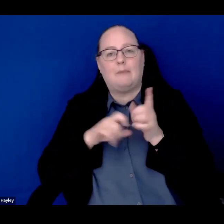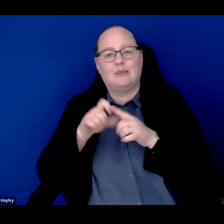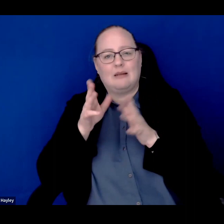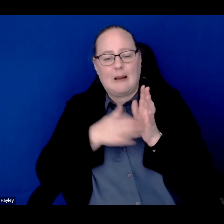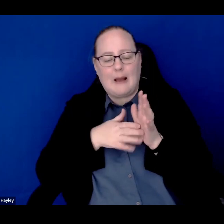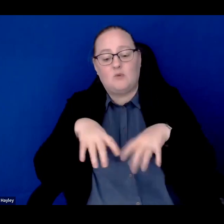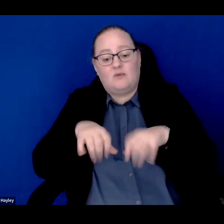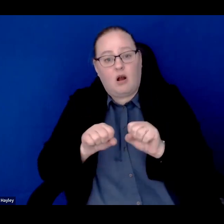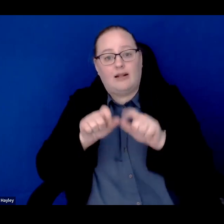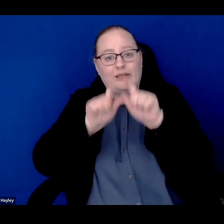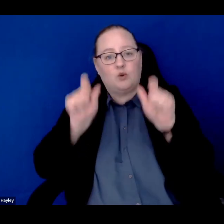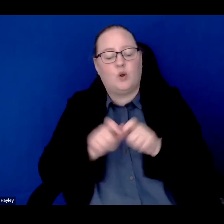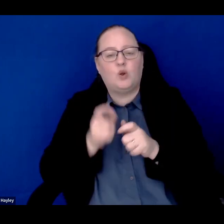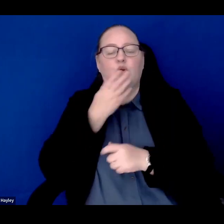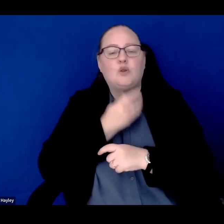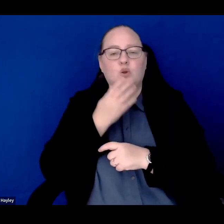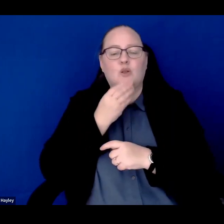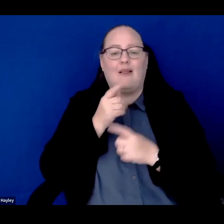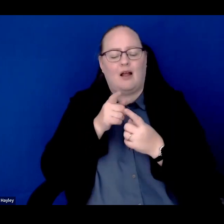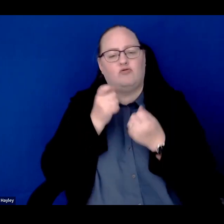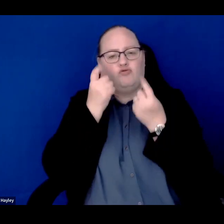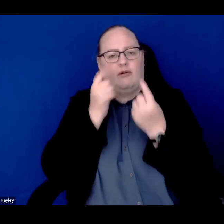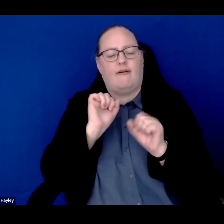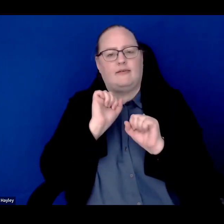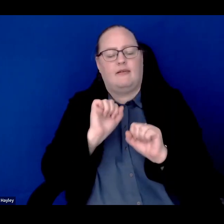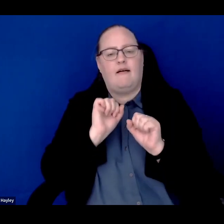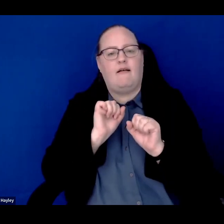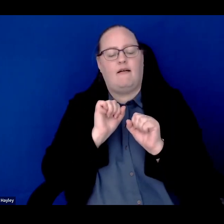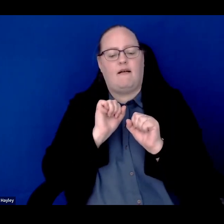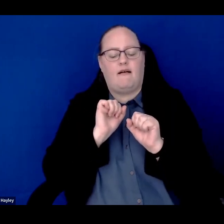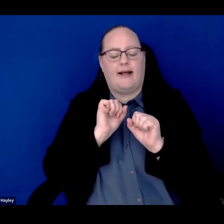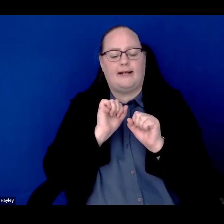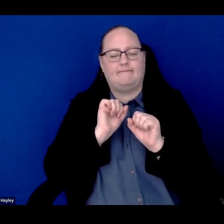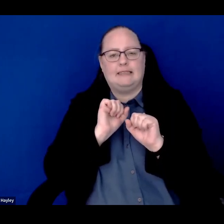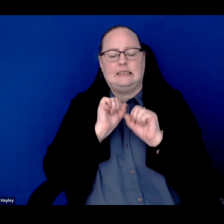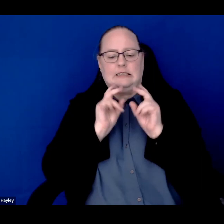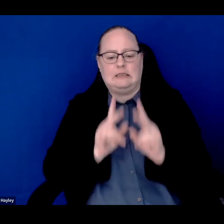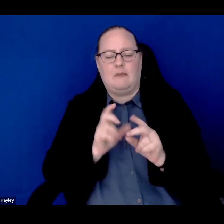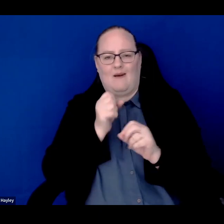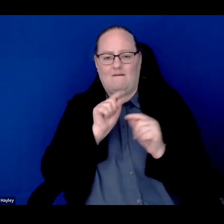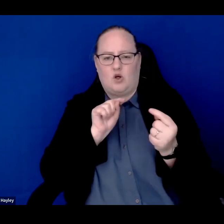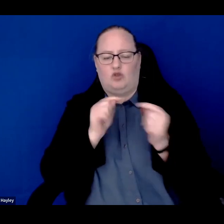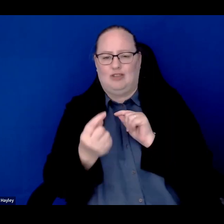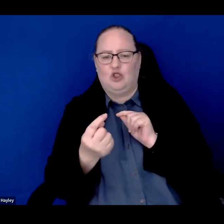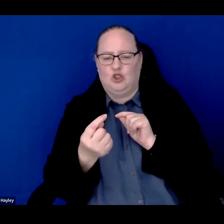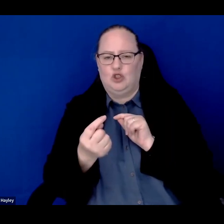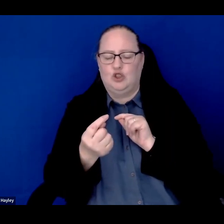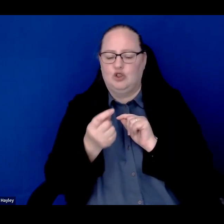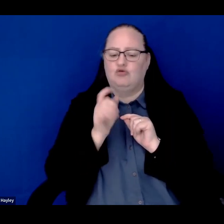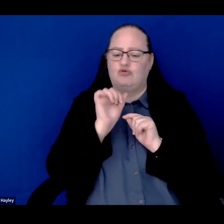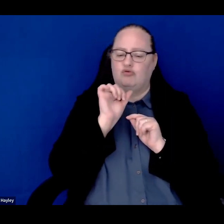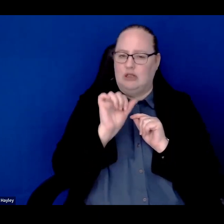they realize a certain contradiction in their model of development. They're like, okay, we want to get back within planetary boundaries, but we're